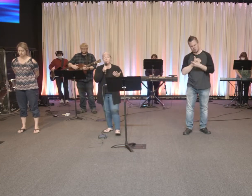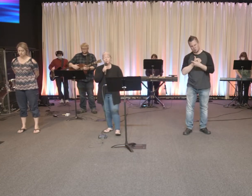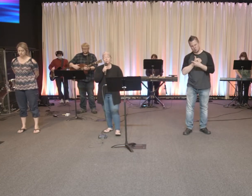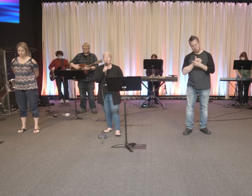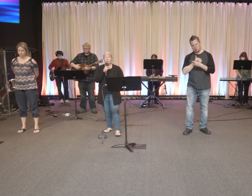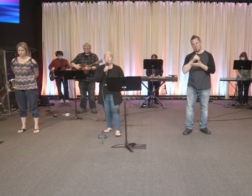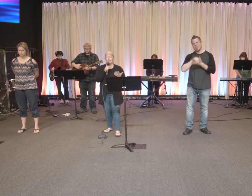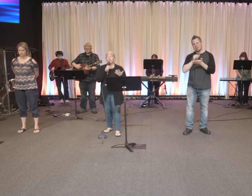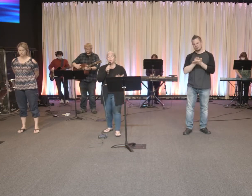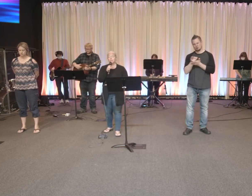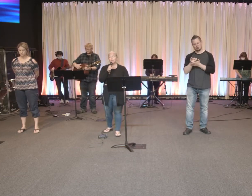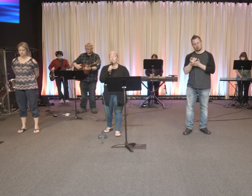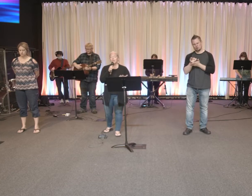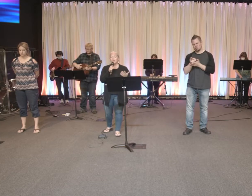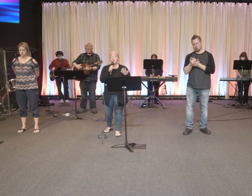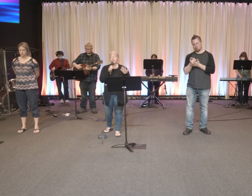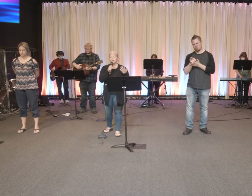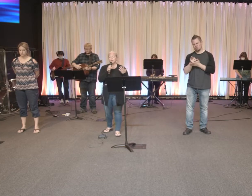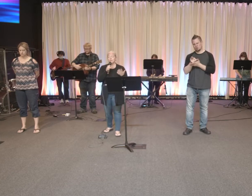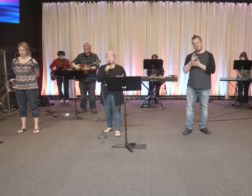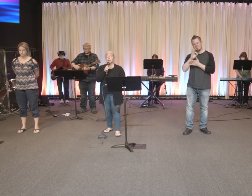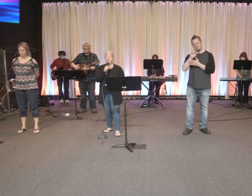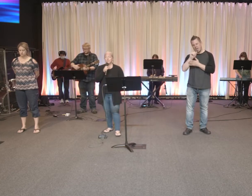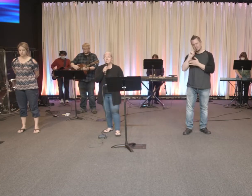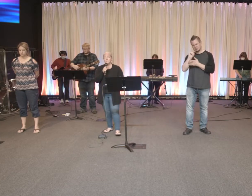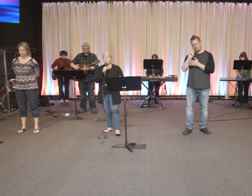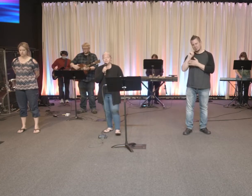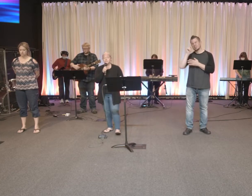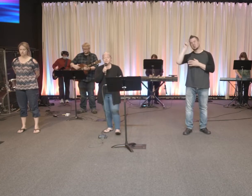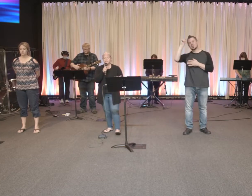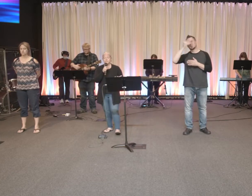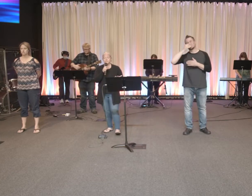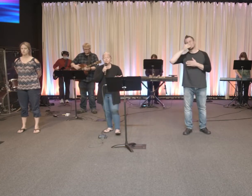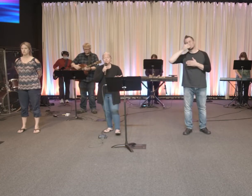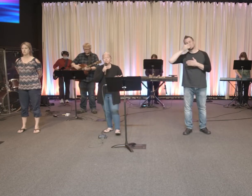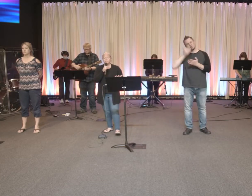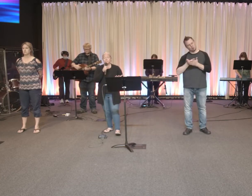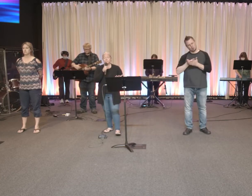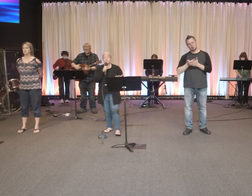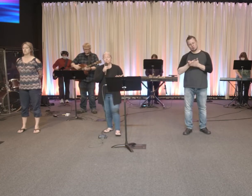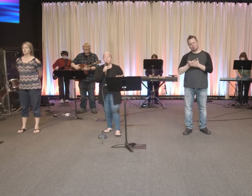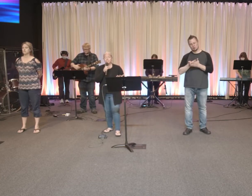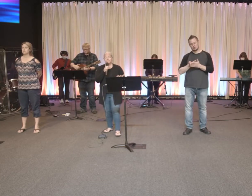The truth that you are good.